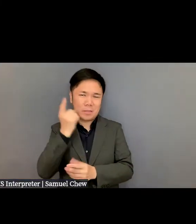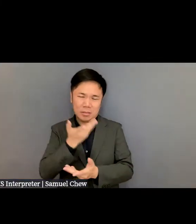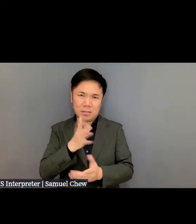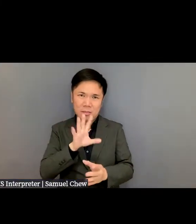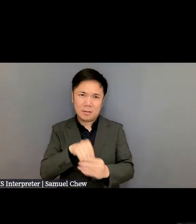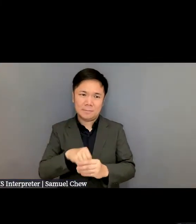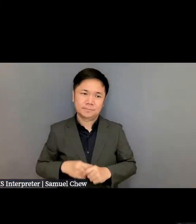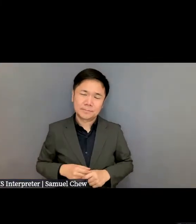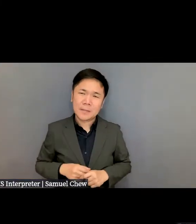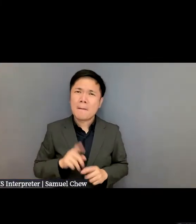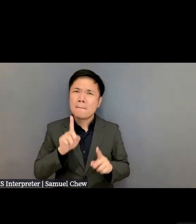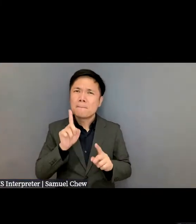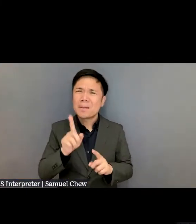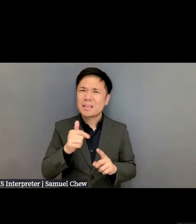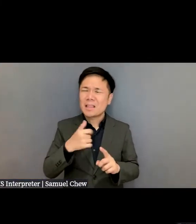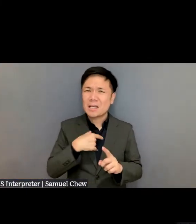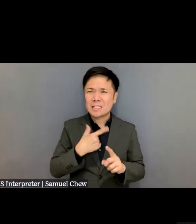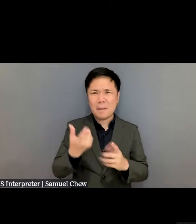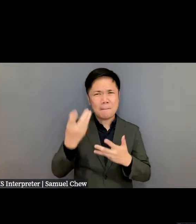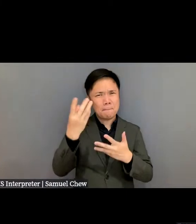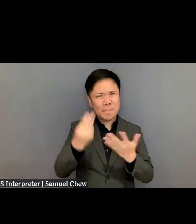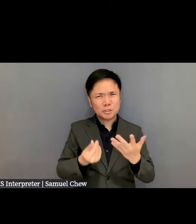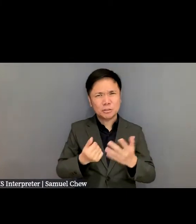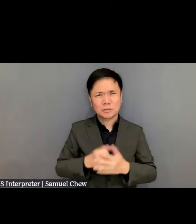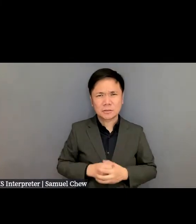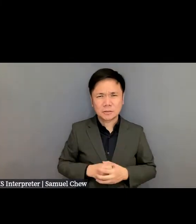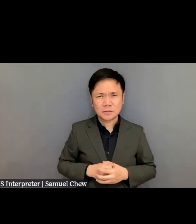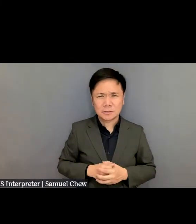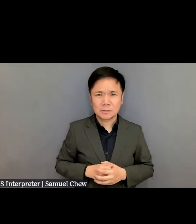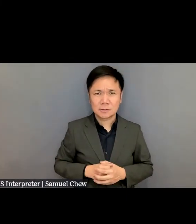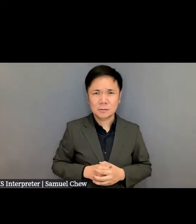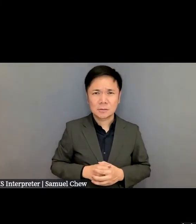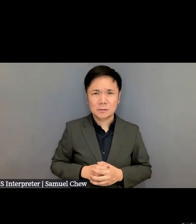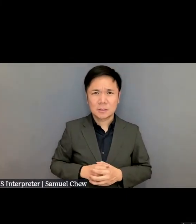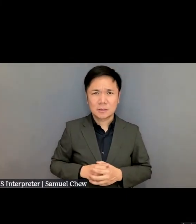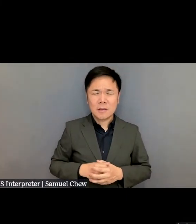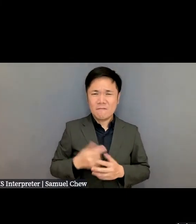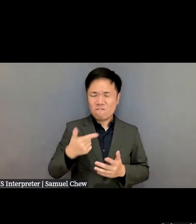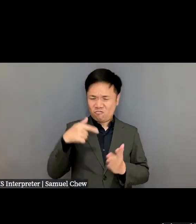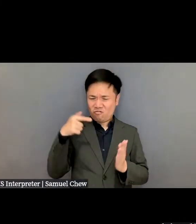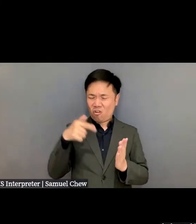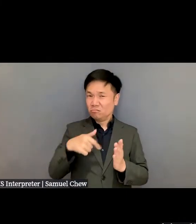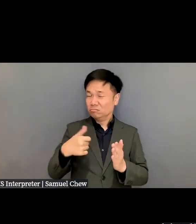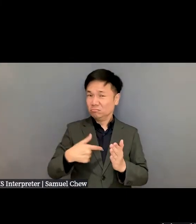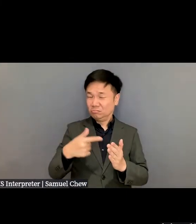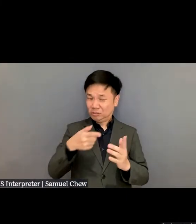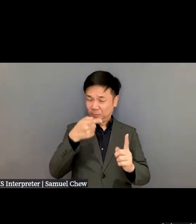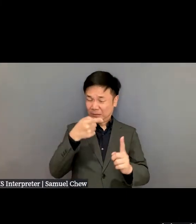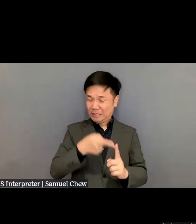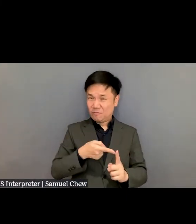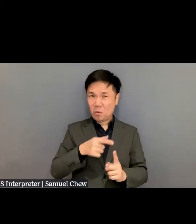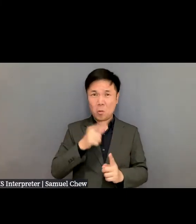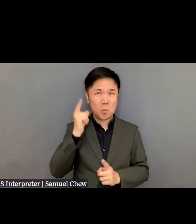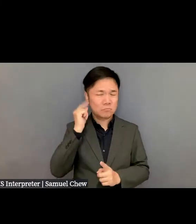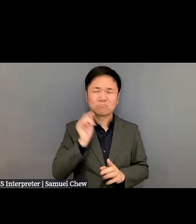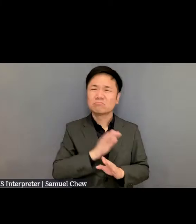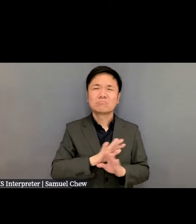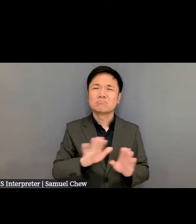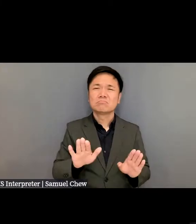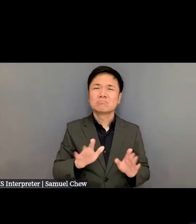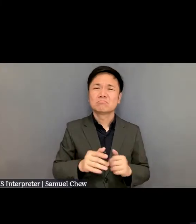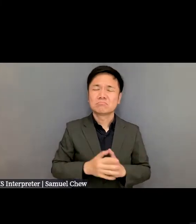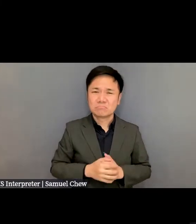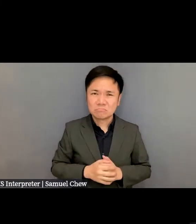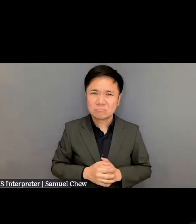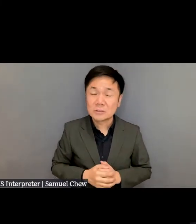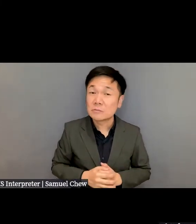budget has something specifically for gender, no. A lot of us are sitting there trying to push